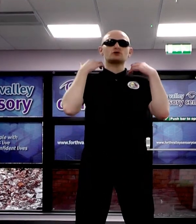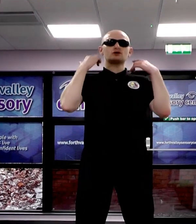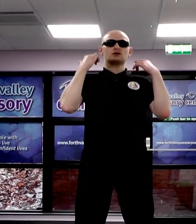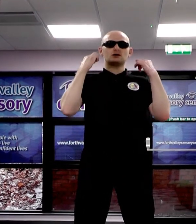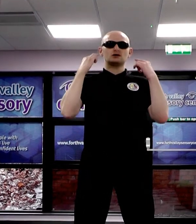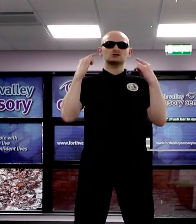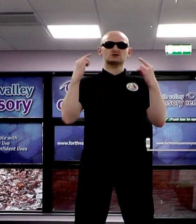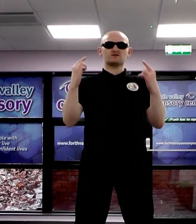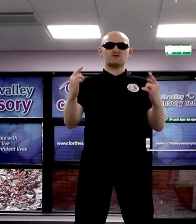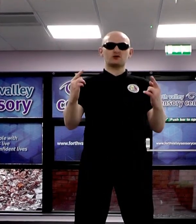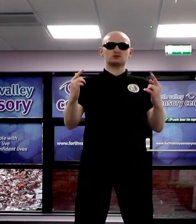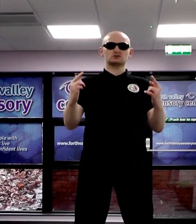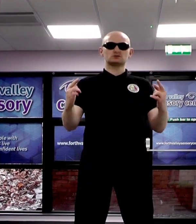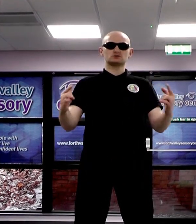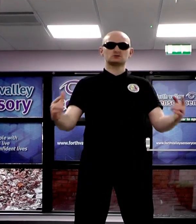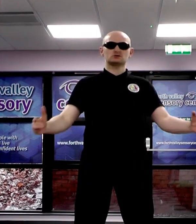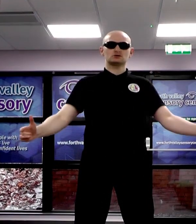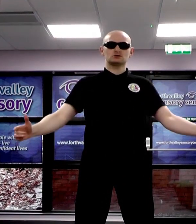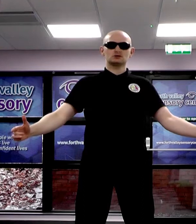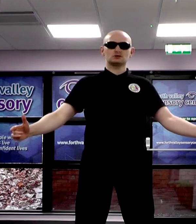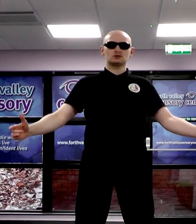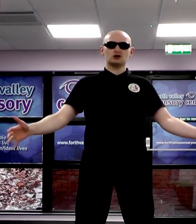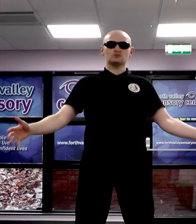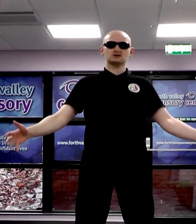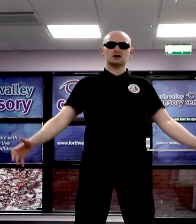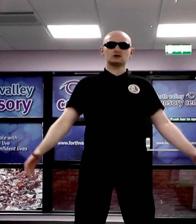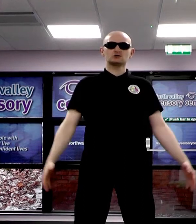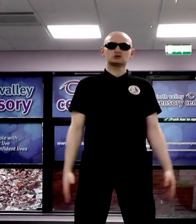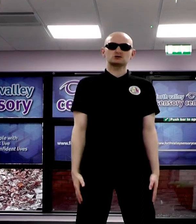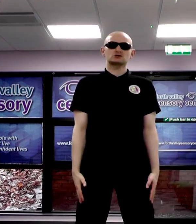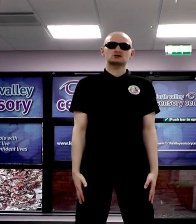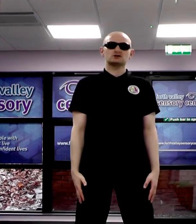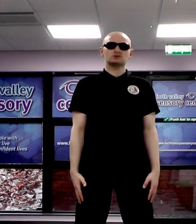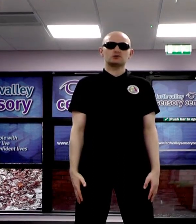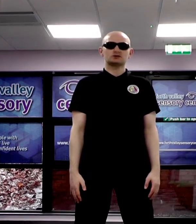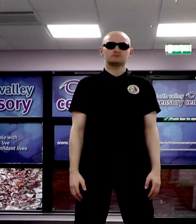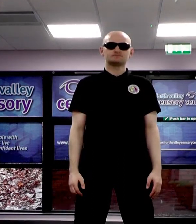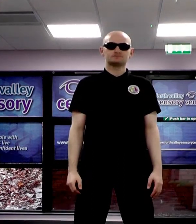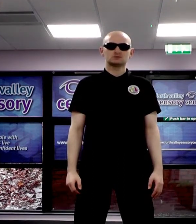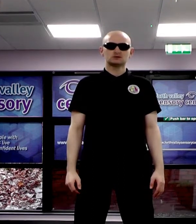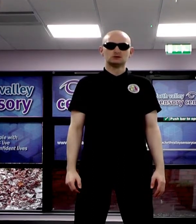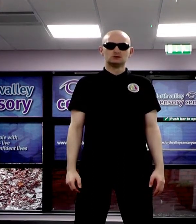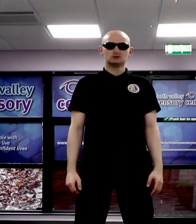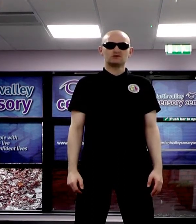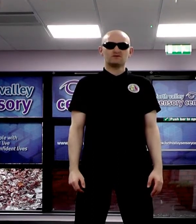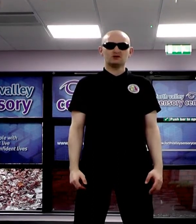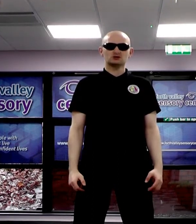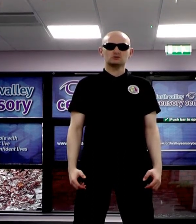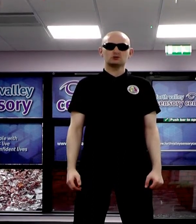upright, eyes forward. Arms hanging loosely at the side of your body. Now the first